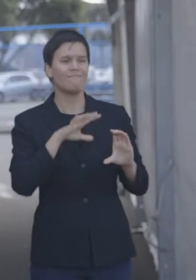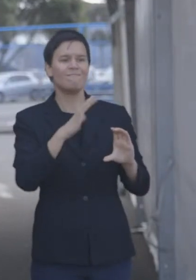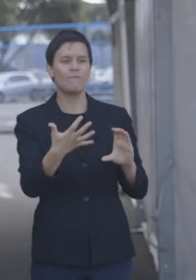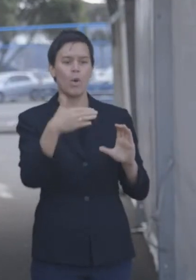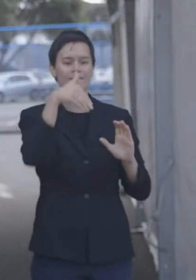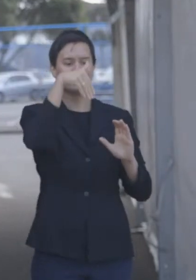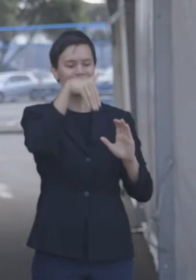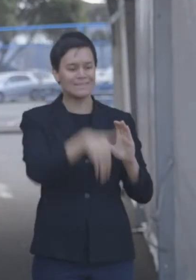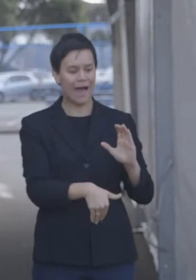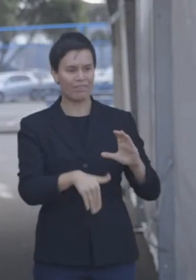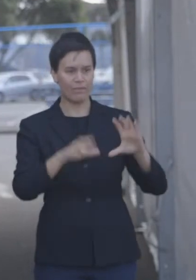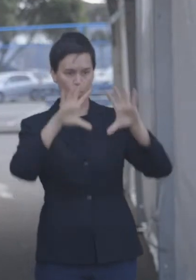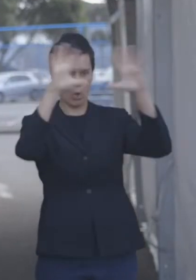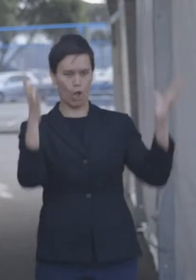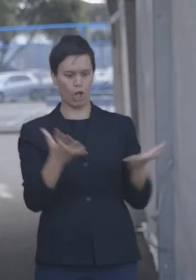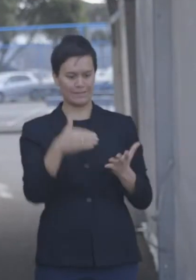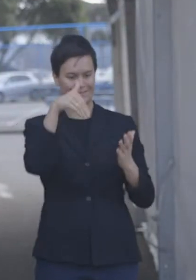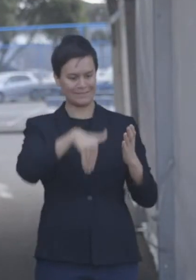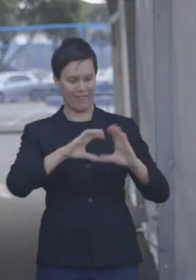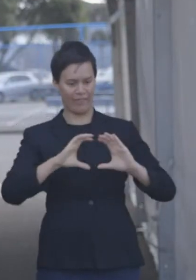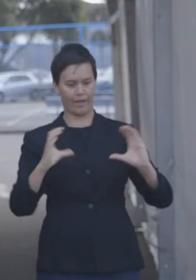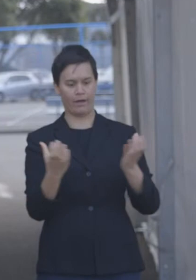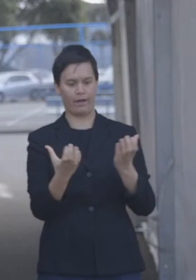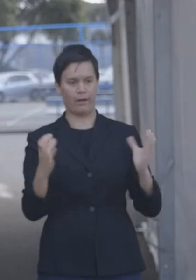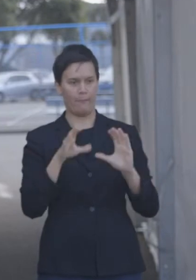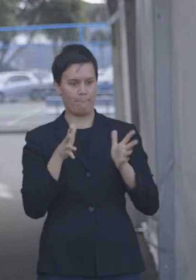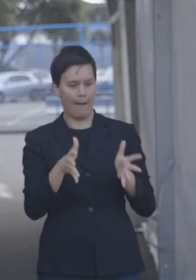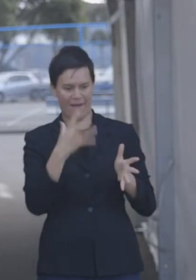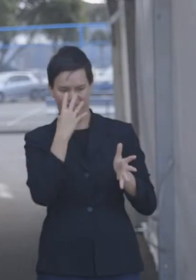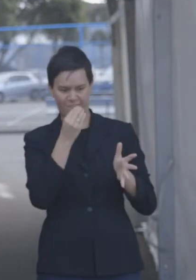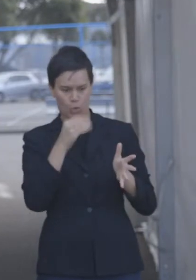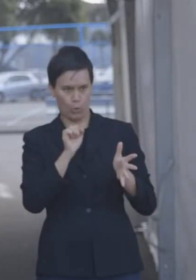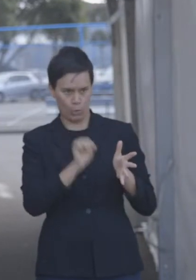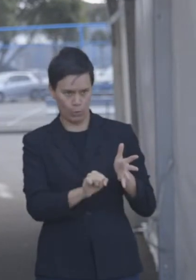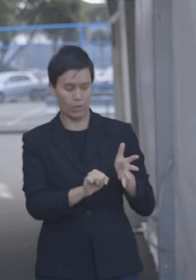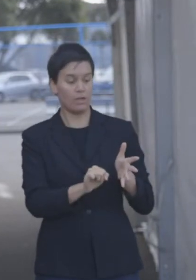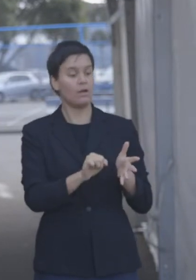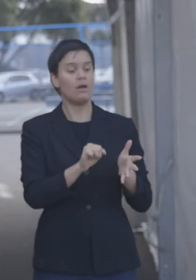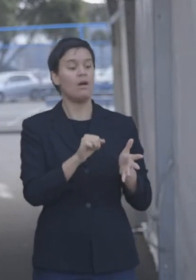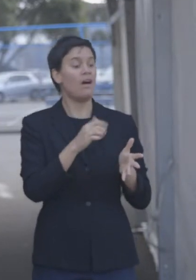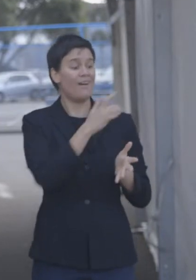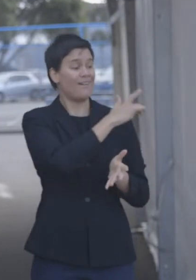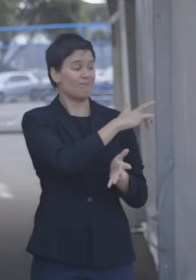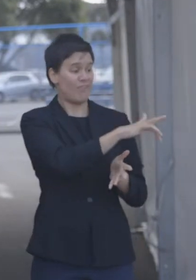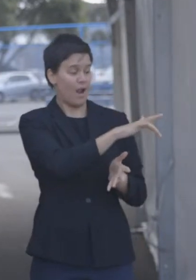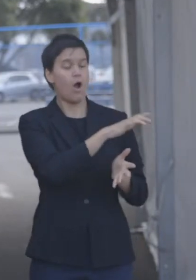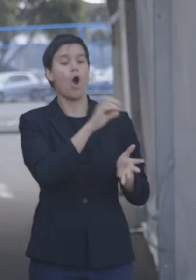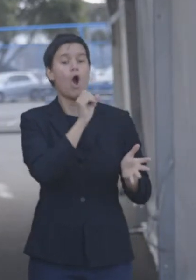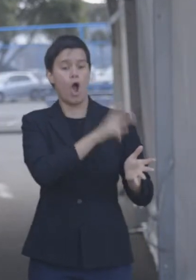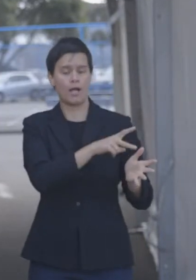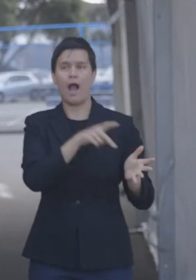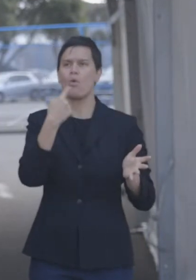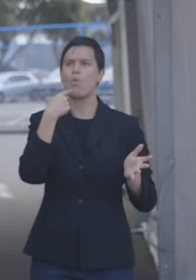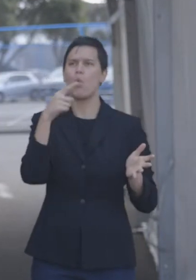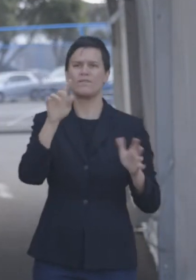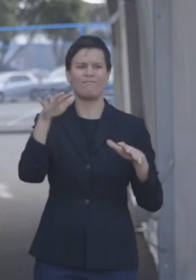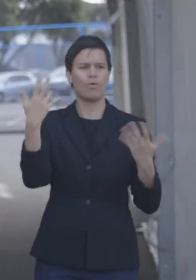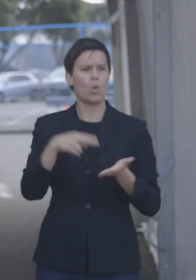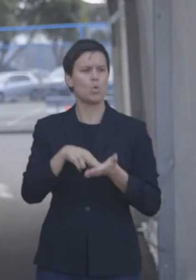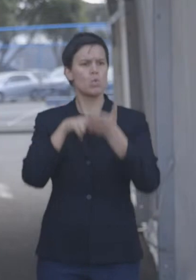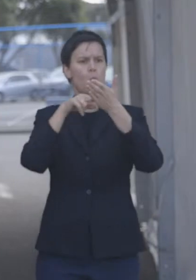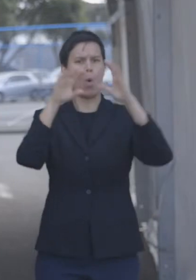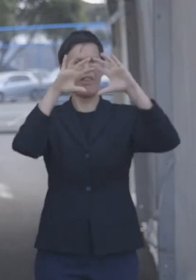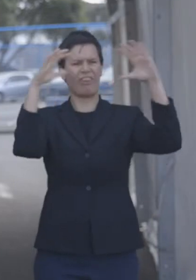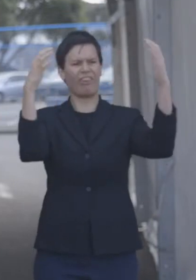out and still have some of both of those still available. So we were consistent in acknowledging the distribution issues. We were consistent in our